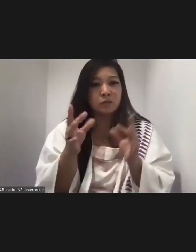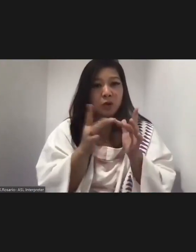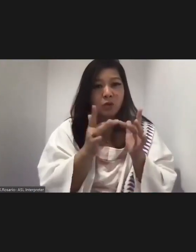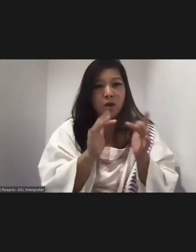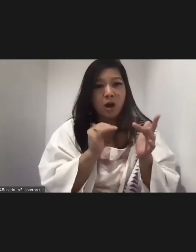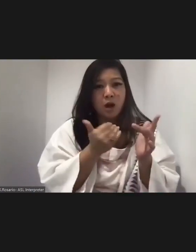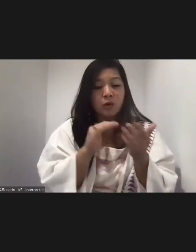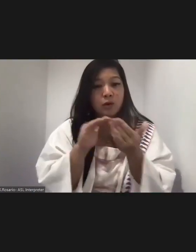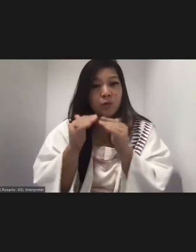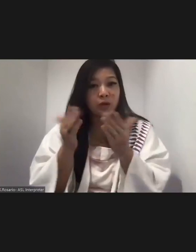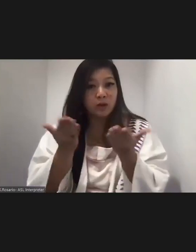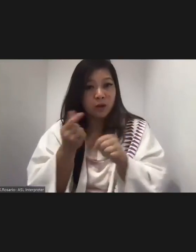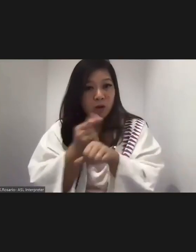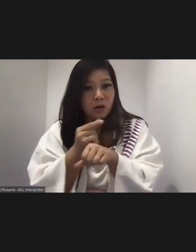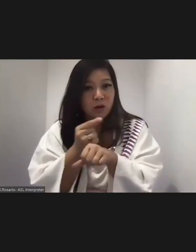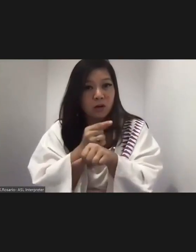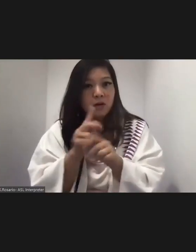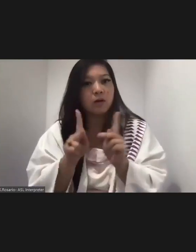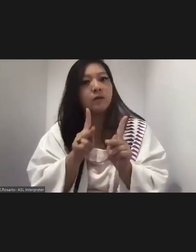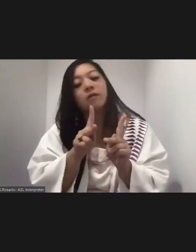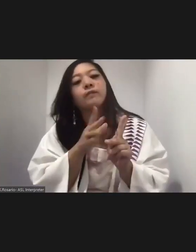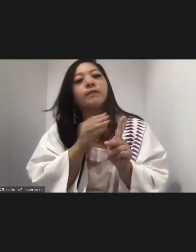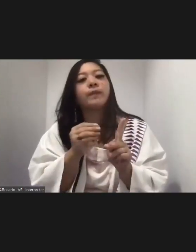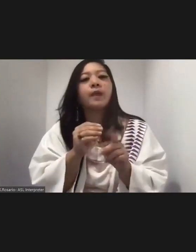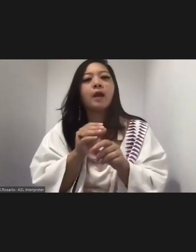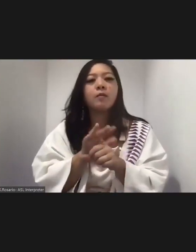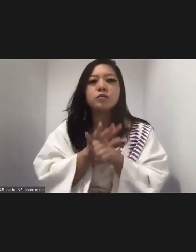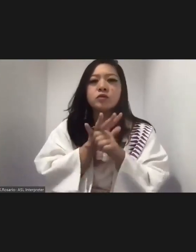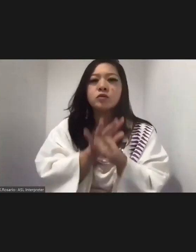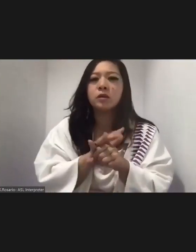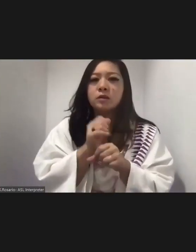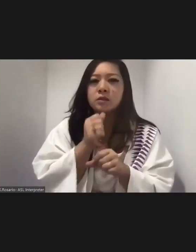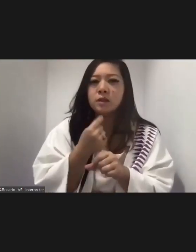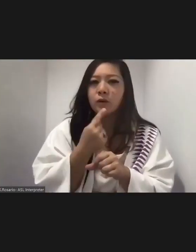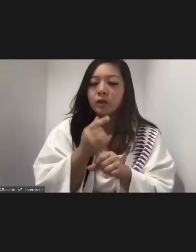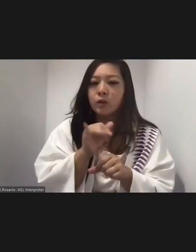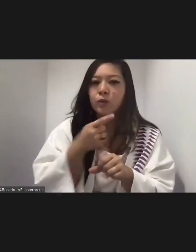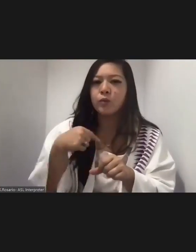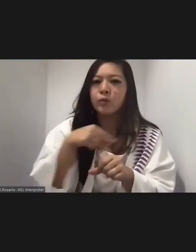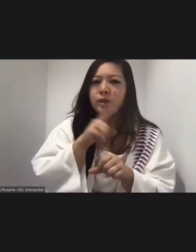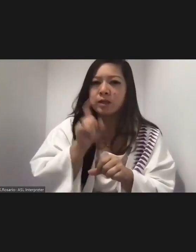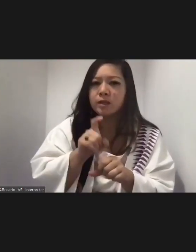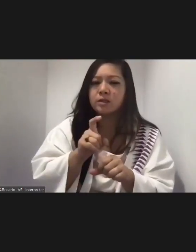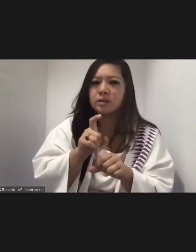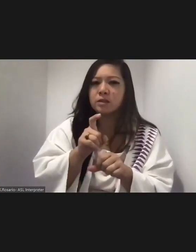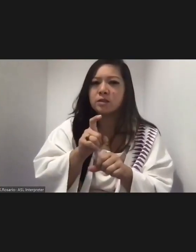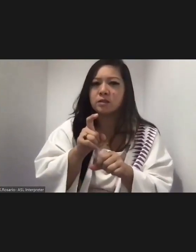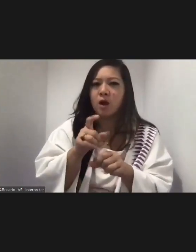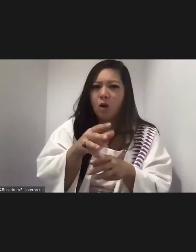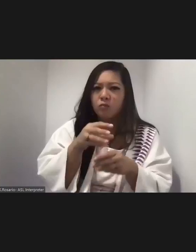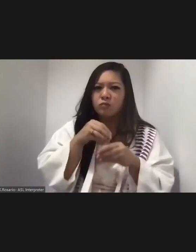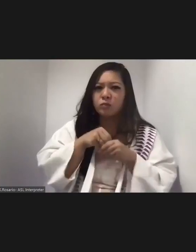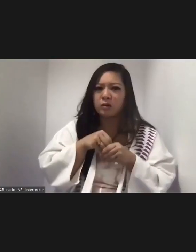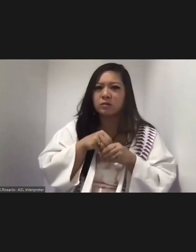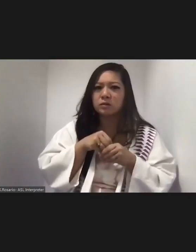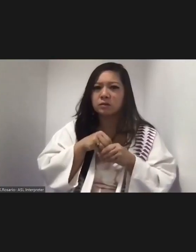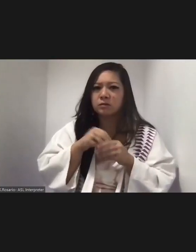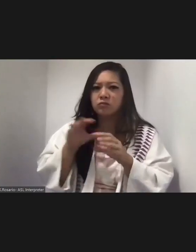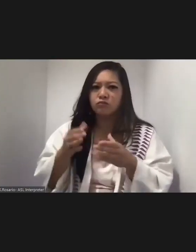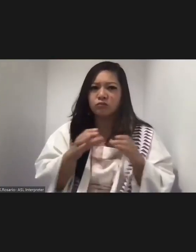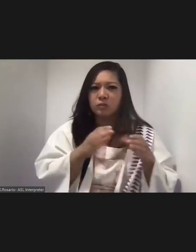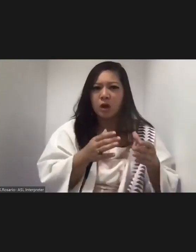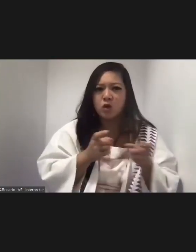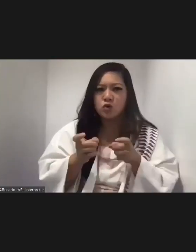community. I must stress that we need to contain this cluster and control